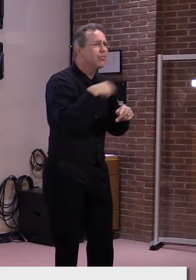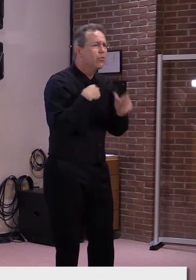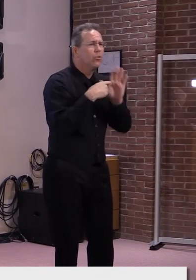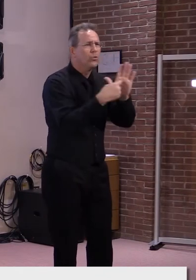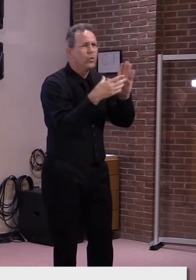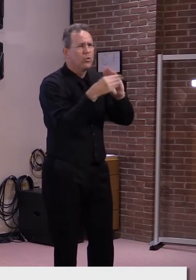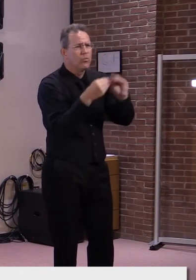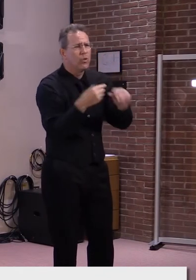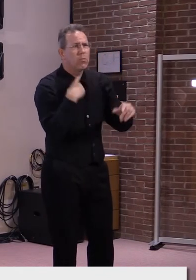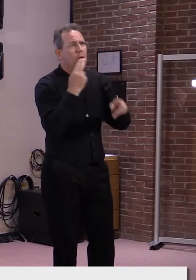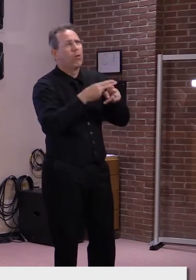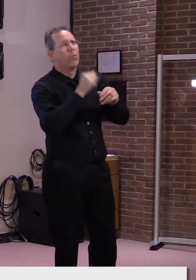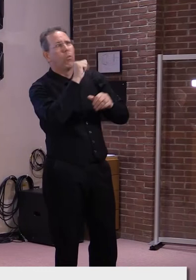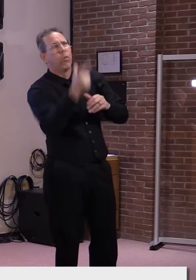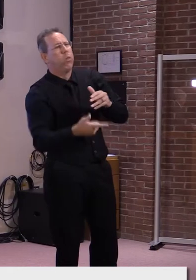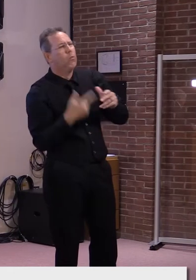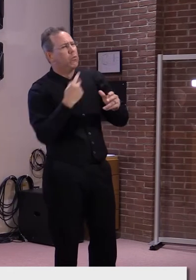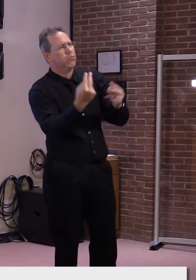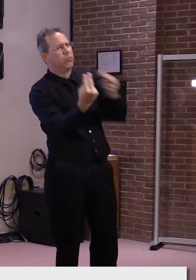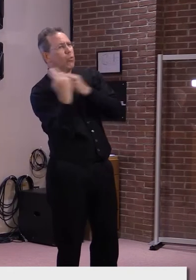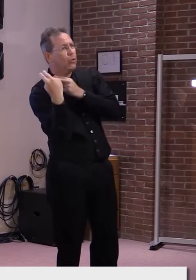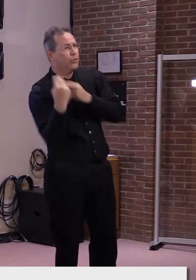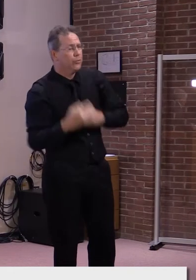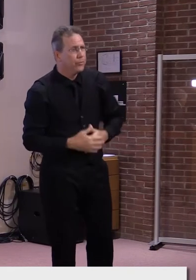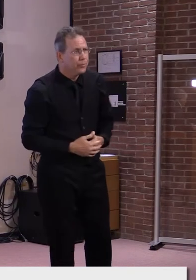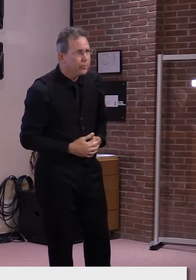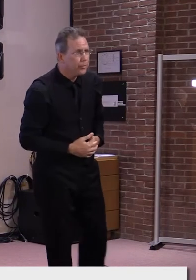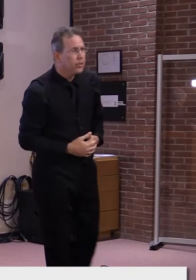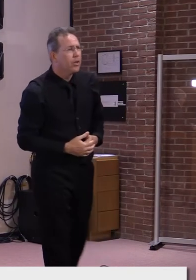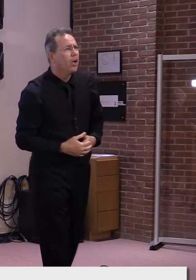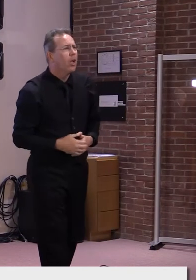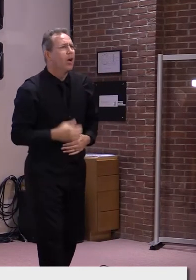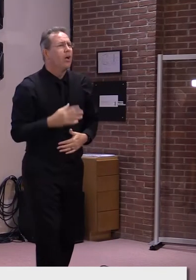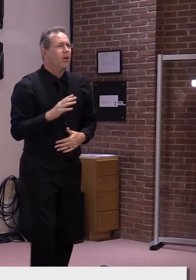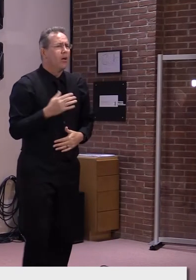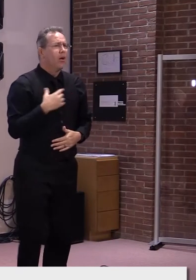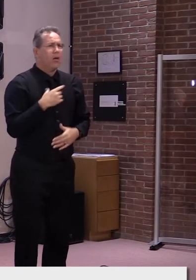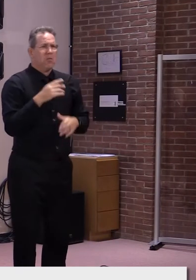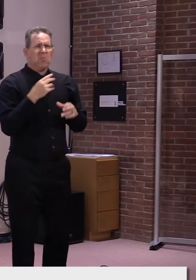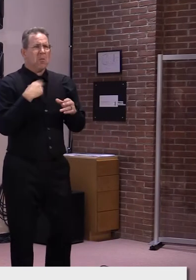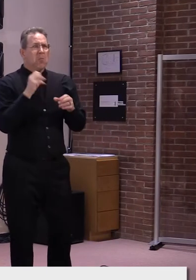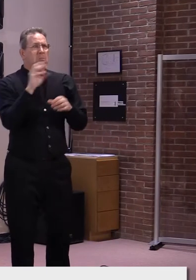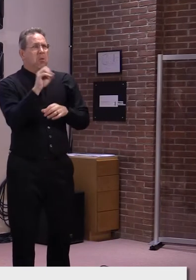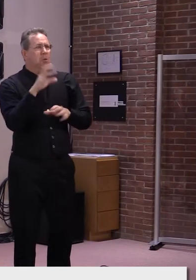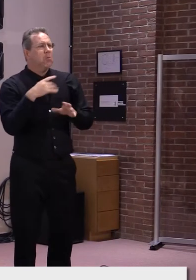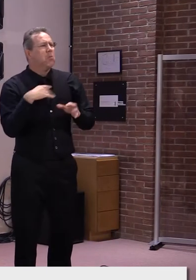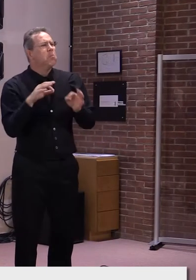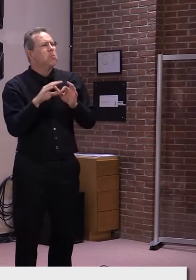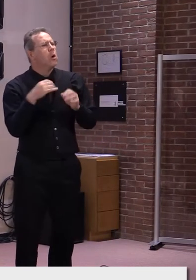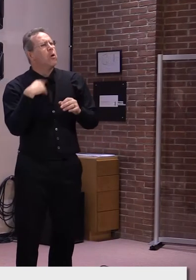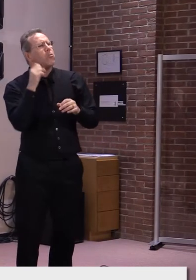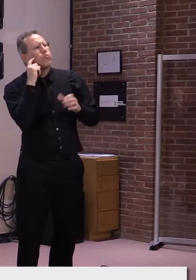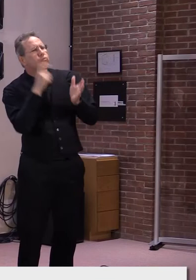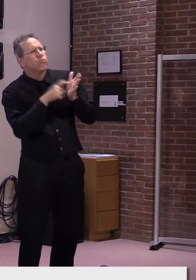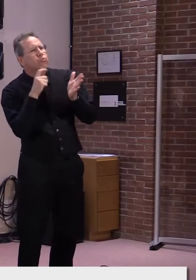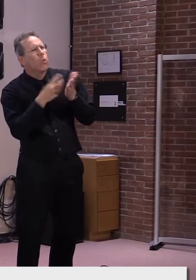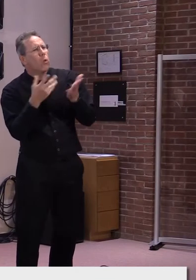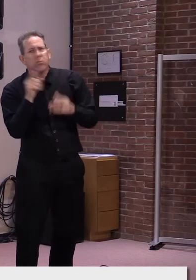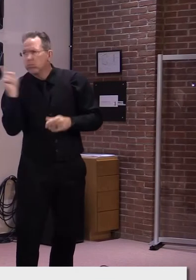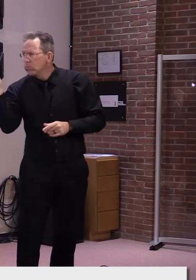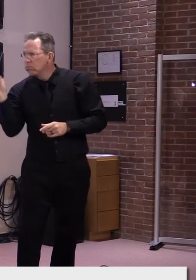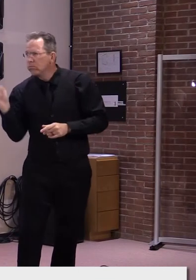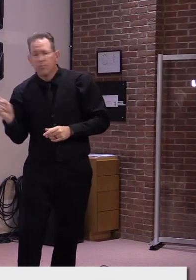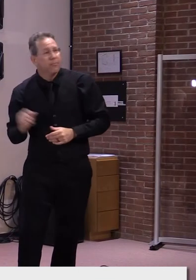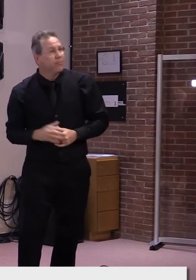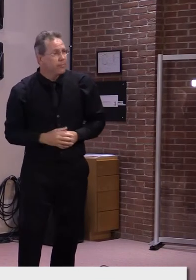today through Sunday. I won't read them all, but I'll mention some highlights. You can also see the whole list on